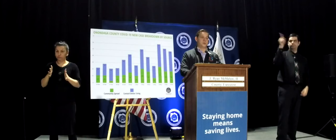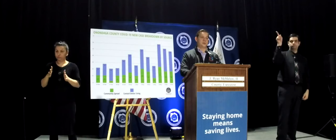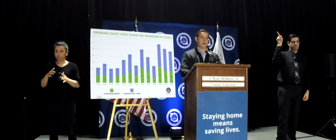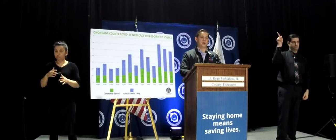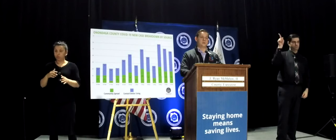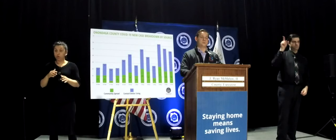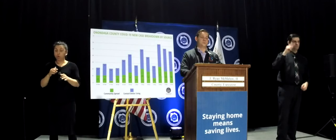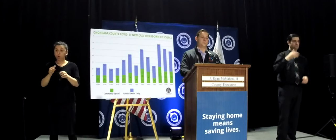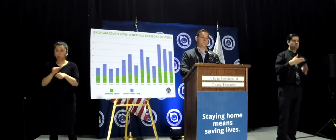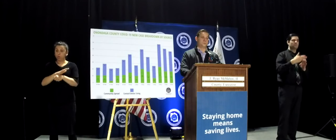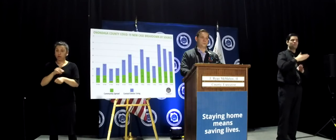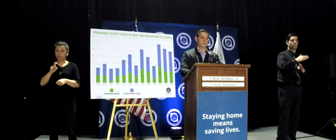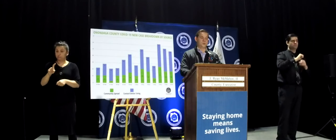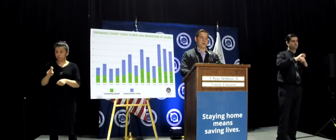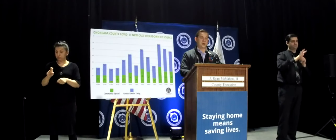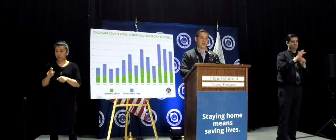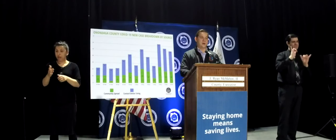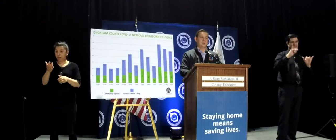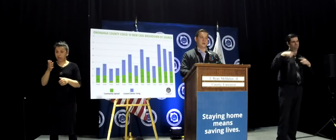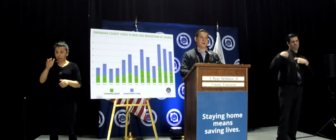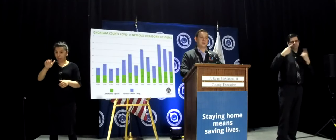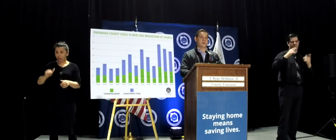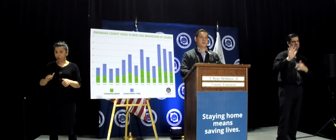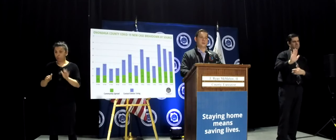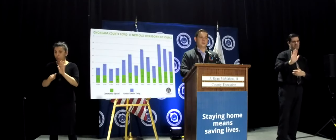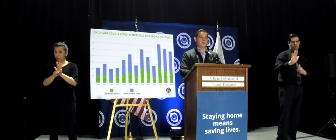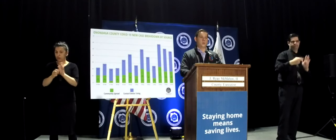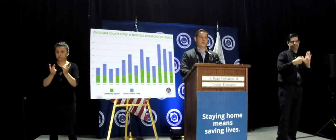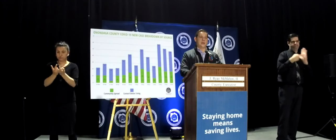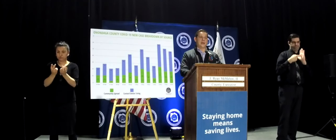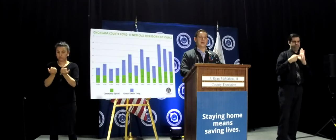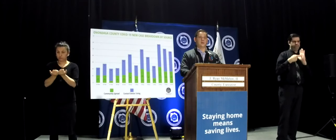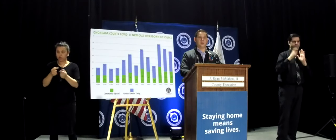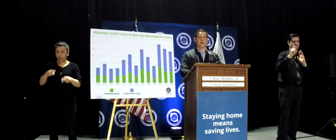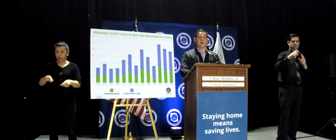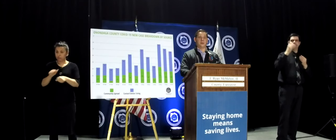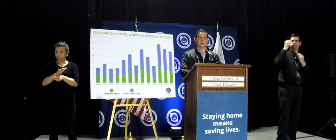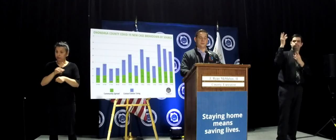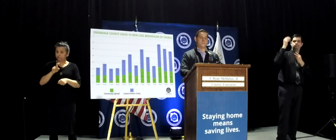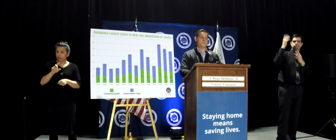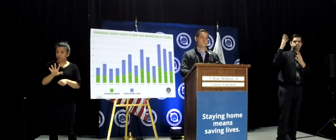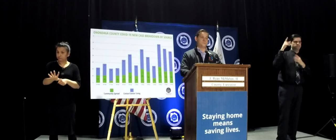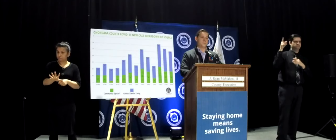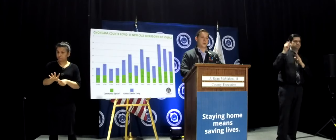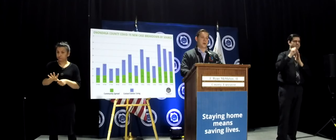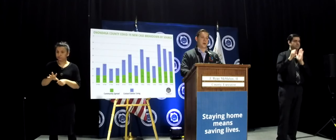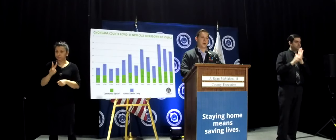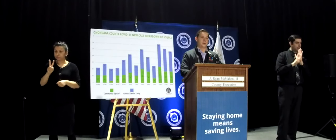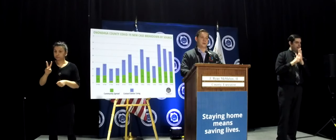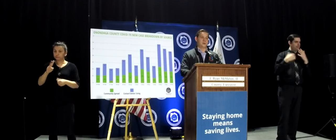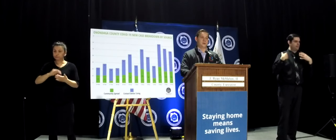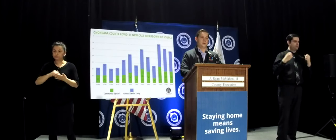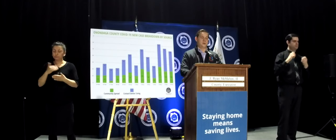what was being done. Now you're in week 8 of a pandemic.